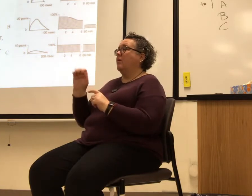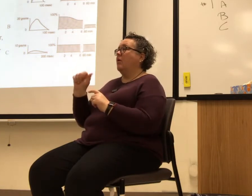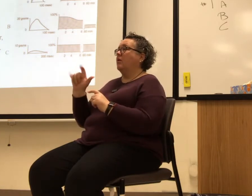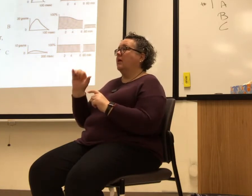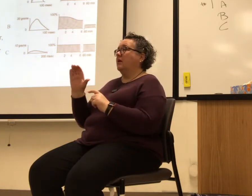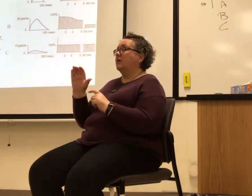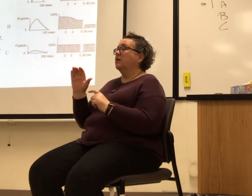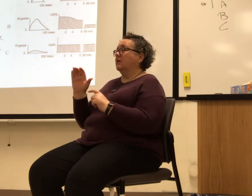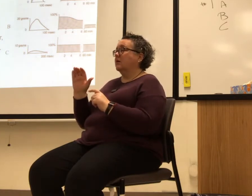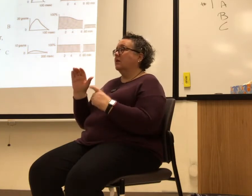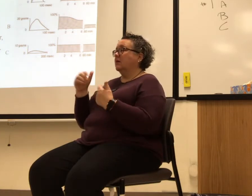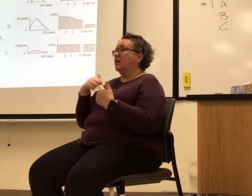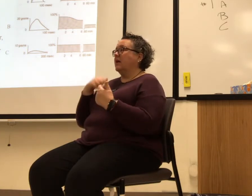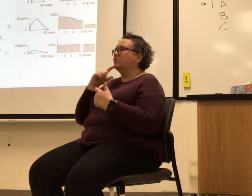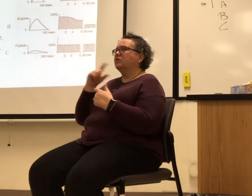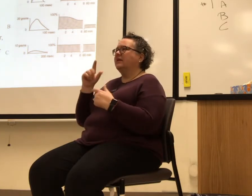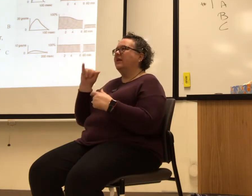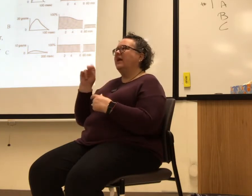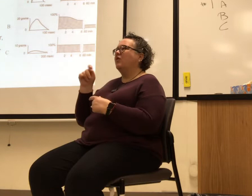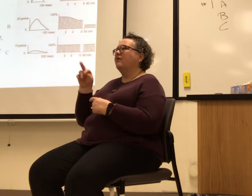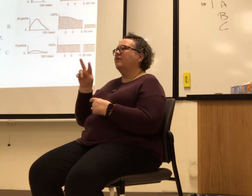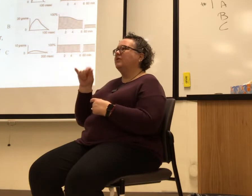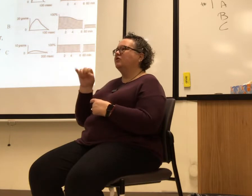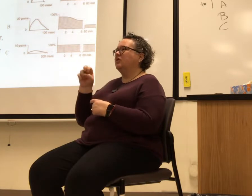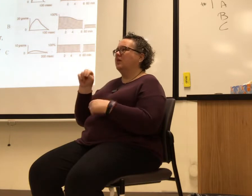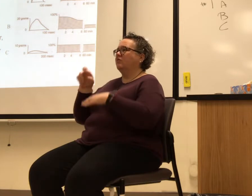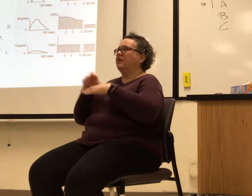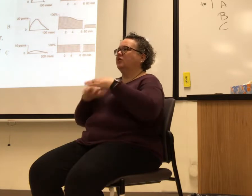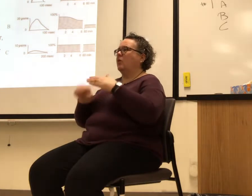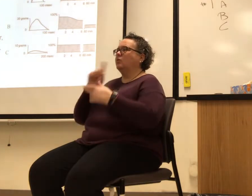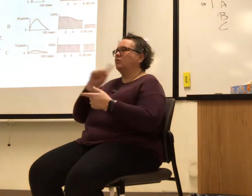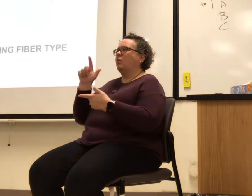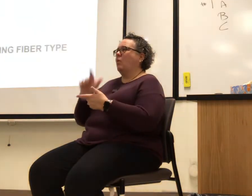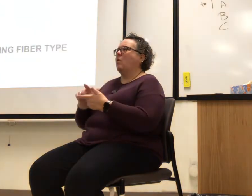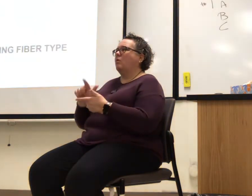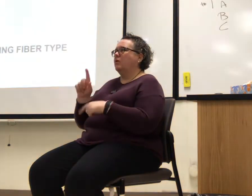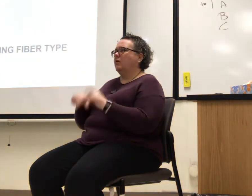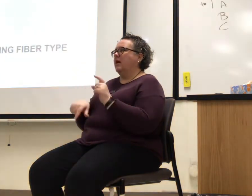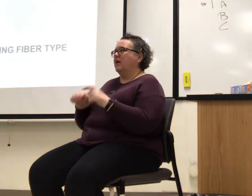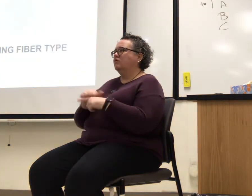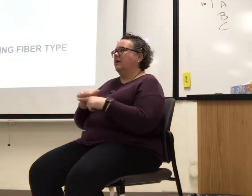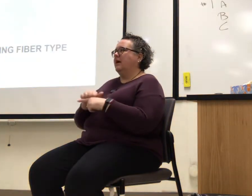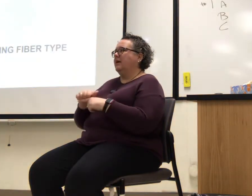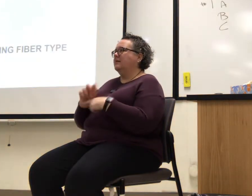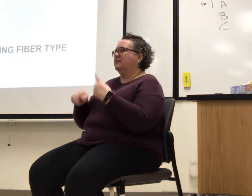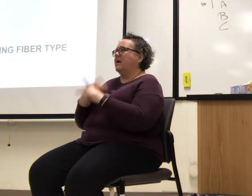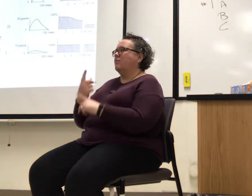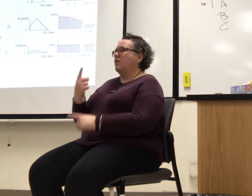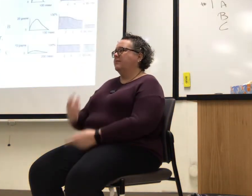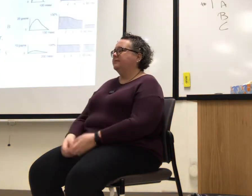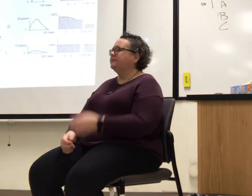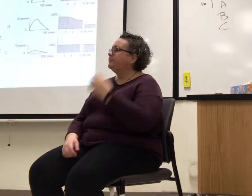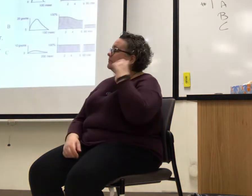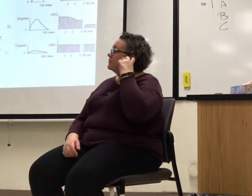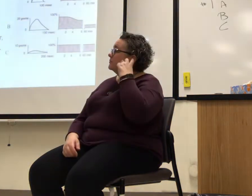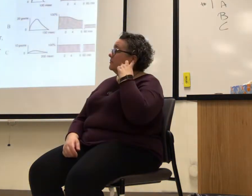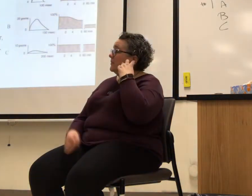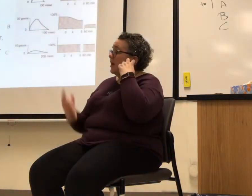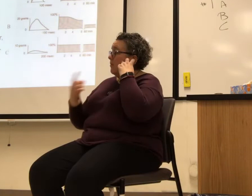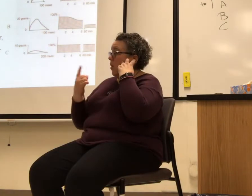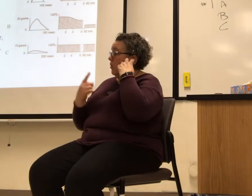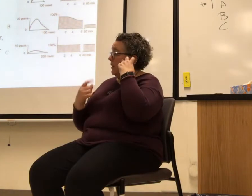innervation ratio is too low. Okay. All right, so let's move on. I'm always